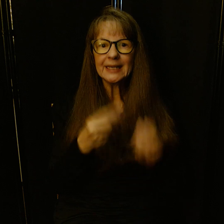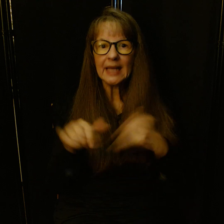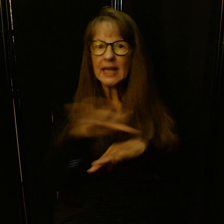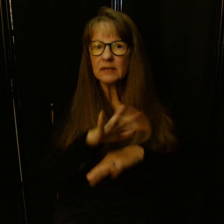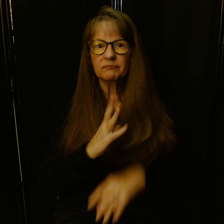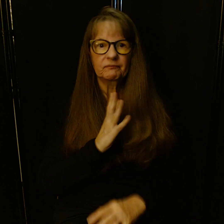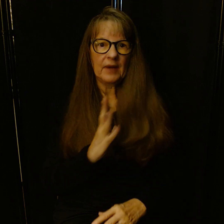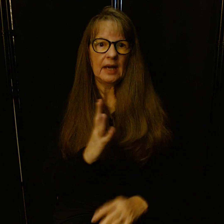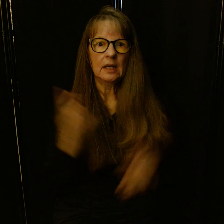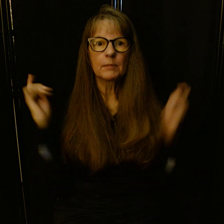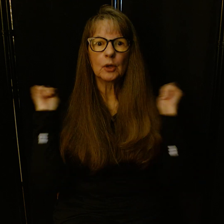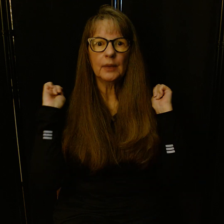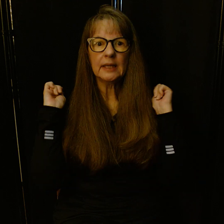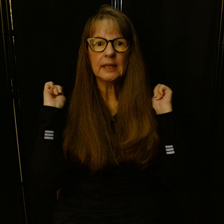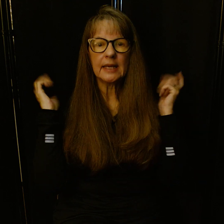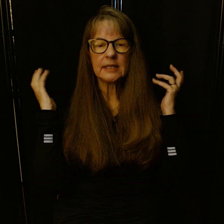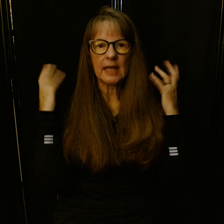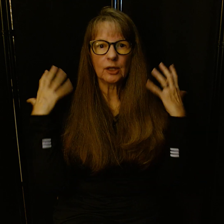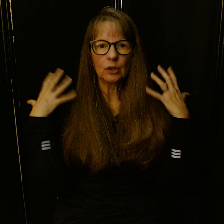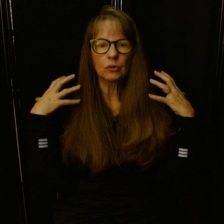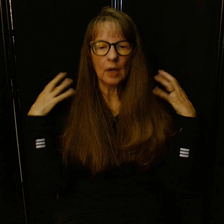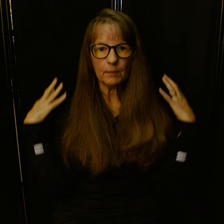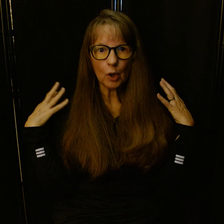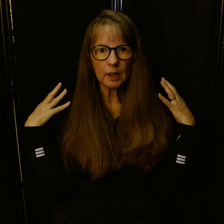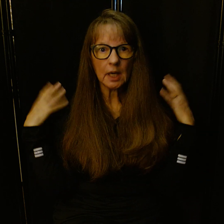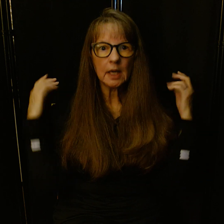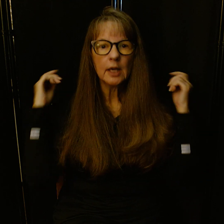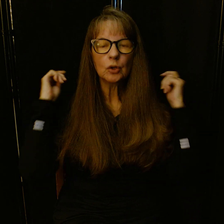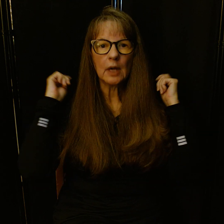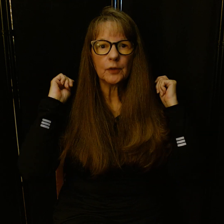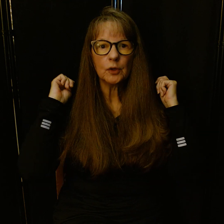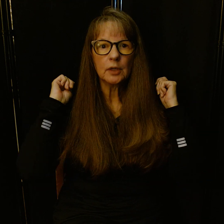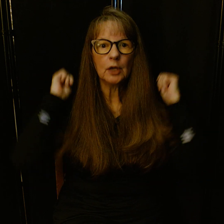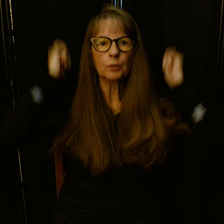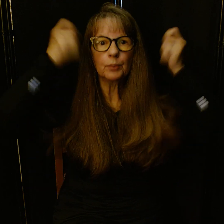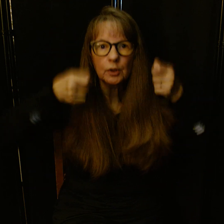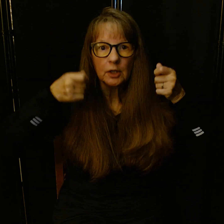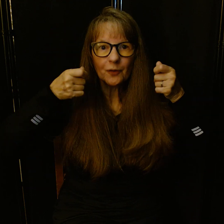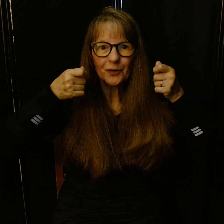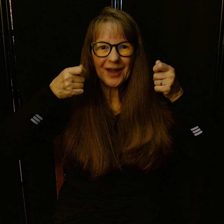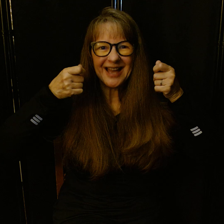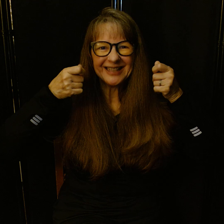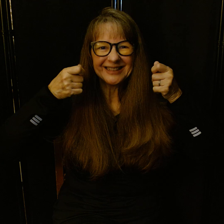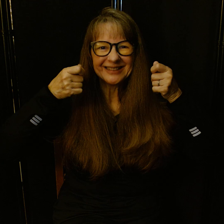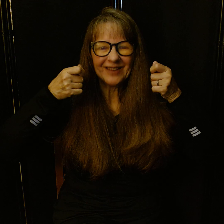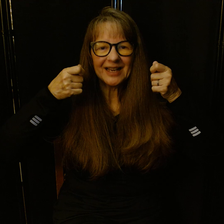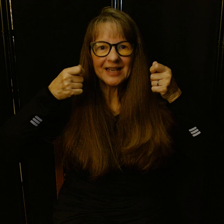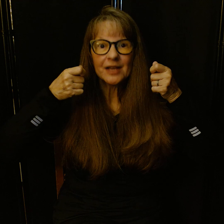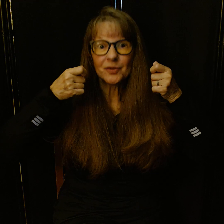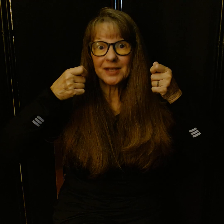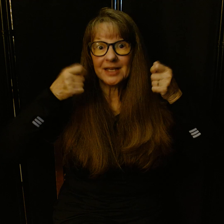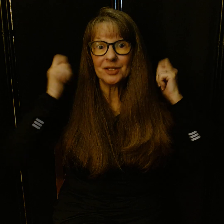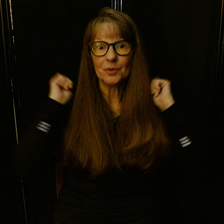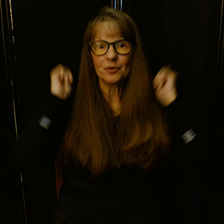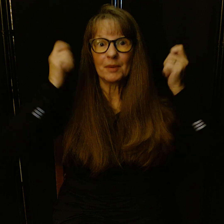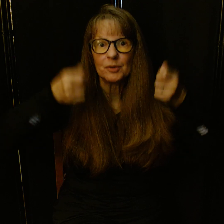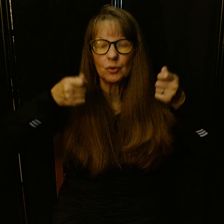Greenland, fine. But Greenland is like you got a parka, you got the hood, and you're putting it over your head, right? So that's an easy one to remember. So